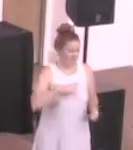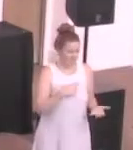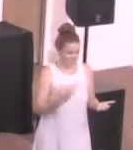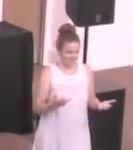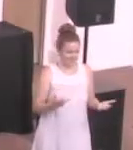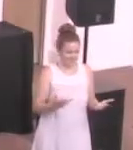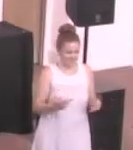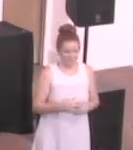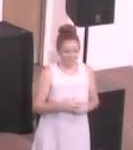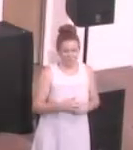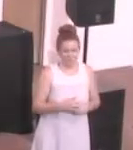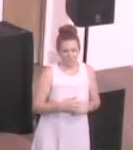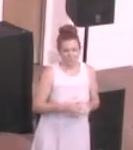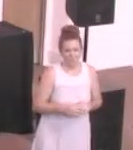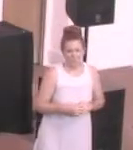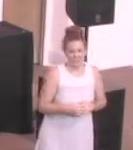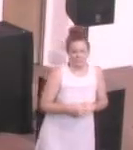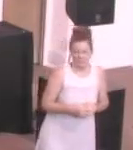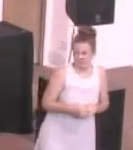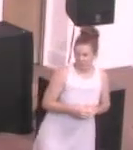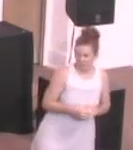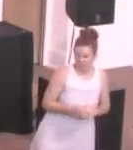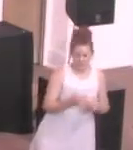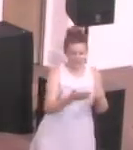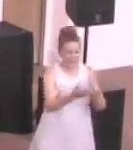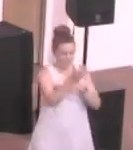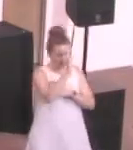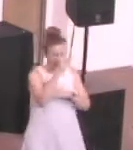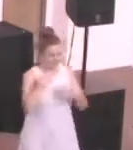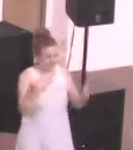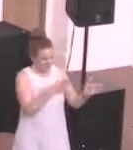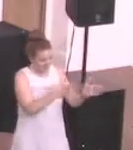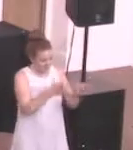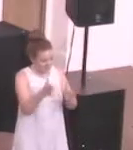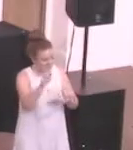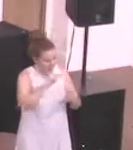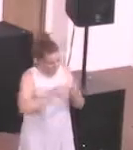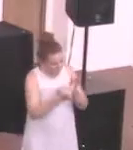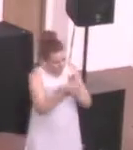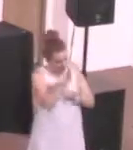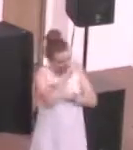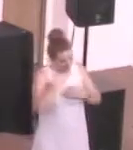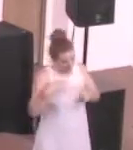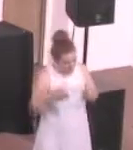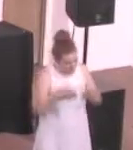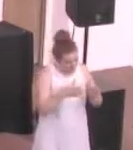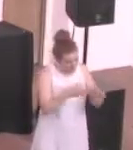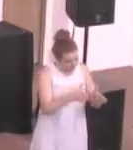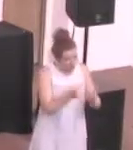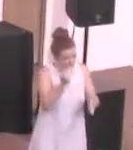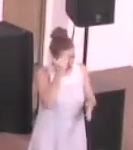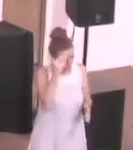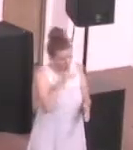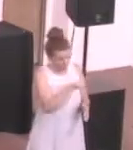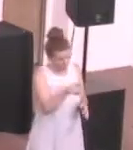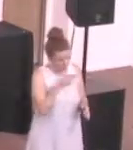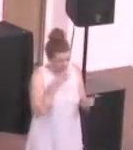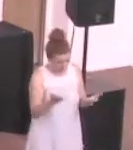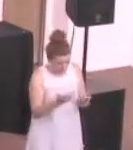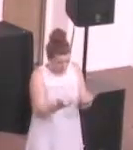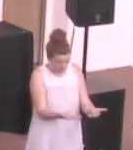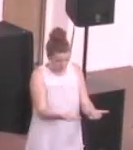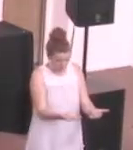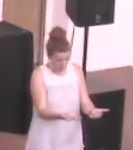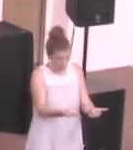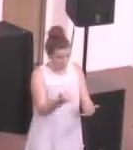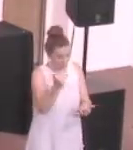See, by reading this verse, it insinuates that God has a plan marked out already. He has a path. He knew that you might be here today. He